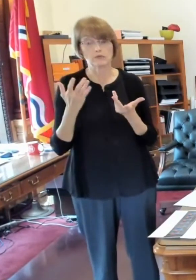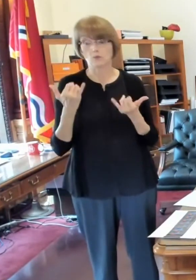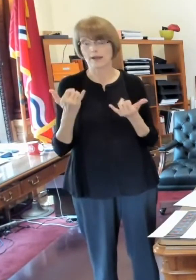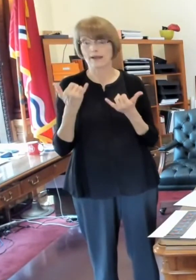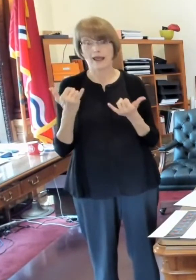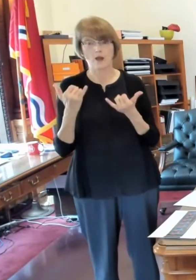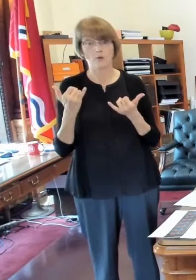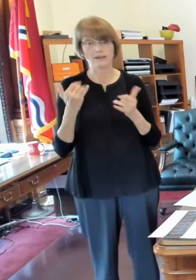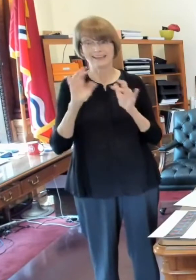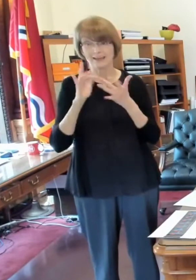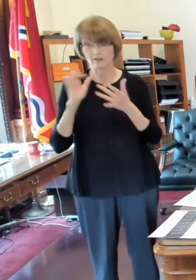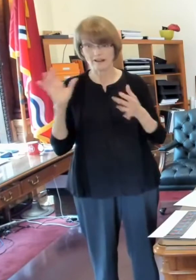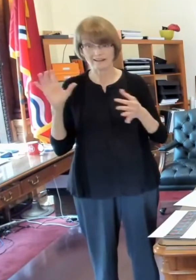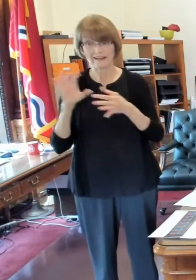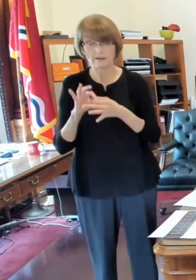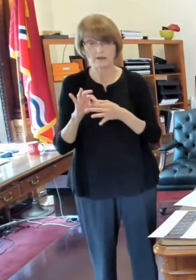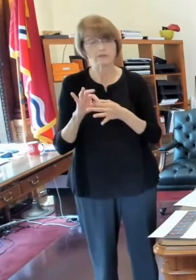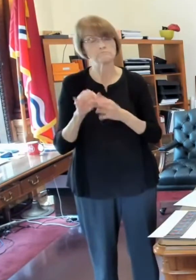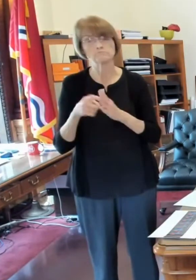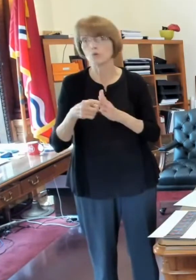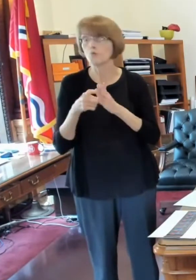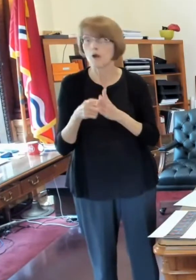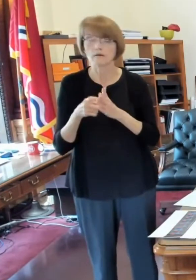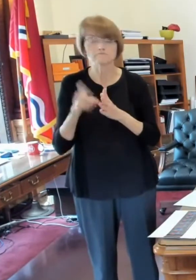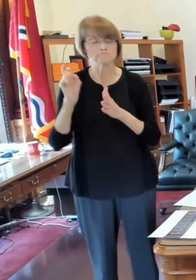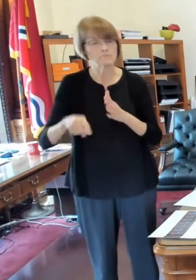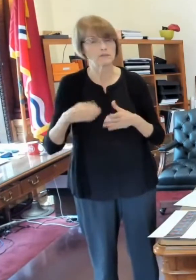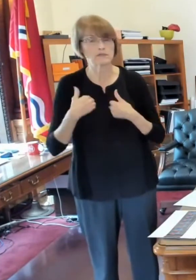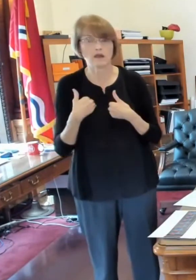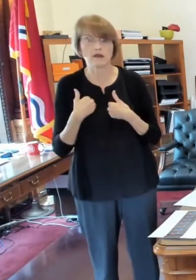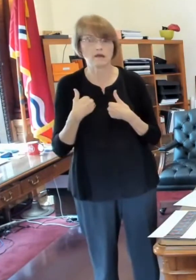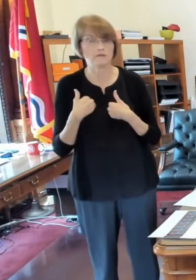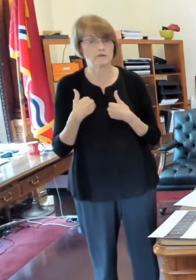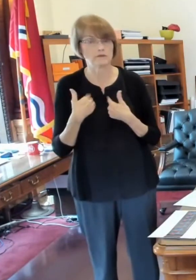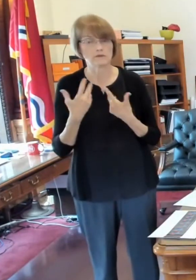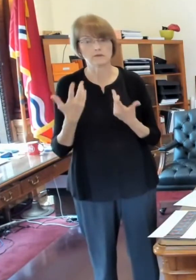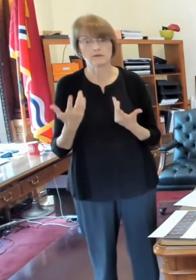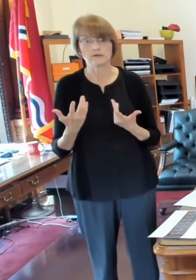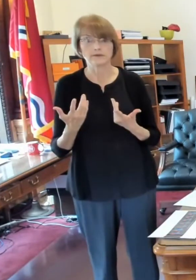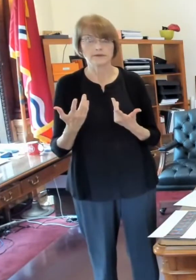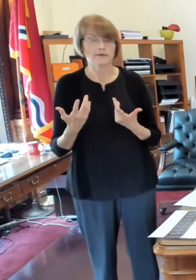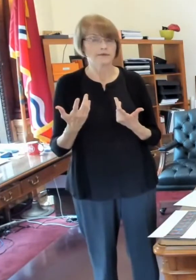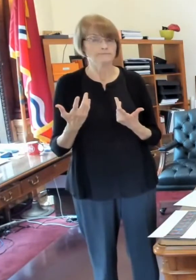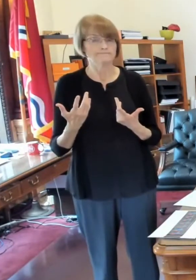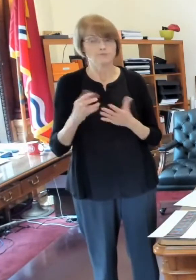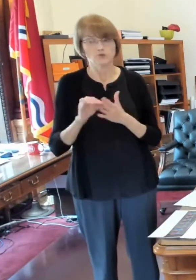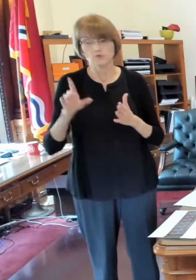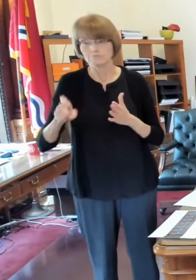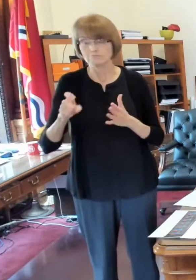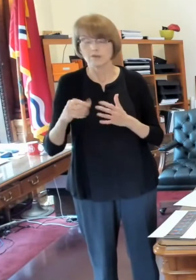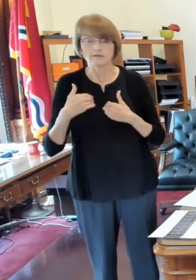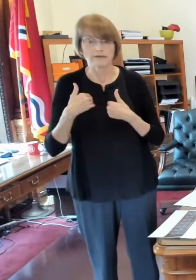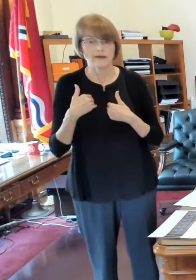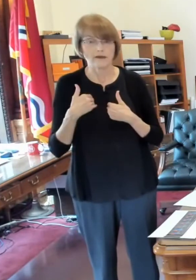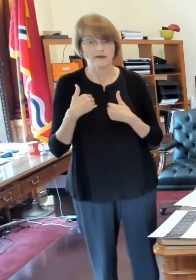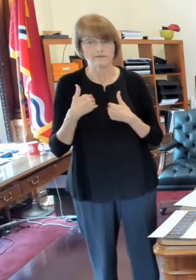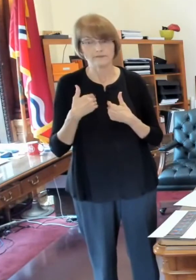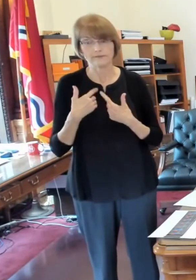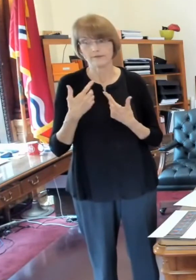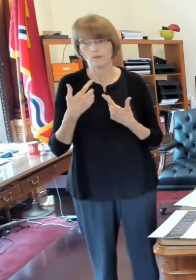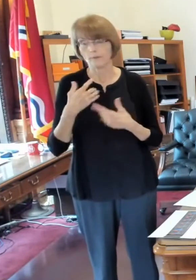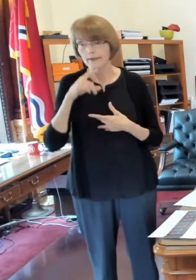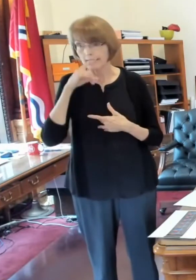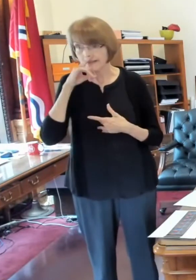now it's not a luxury, it's a necessity. And it's a necessity because kids need to do their